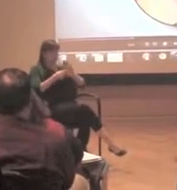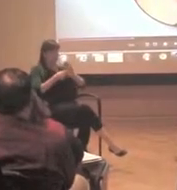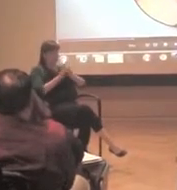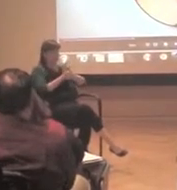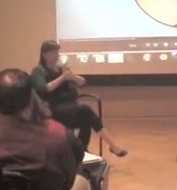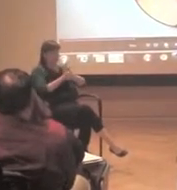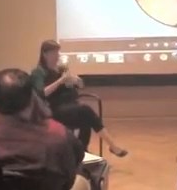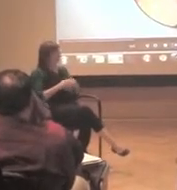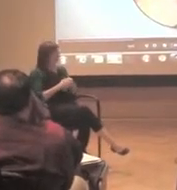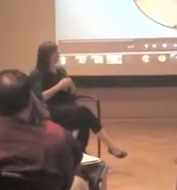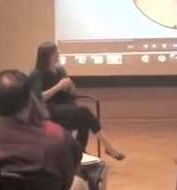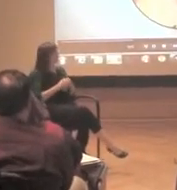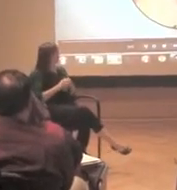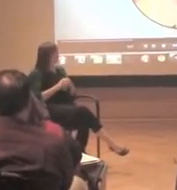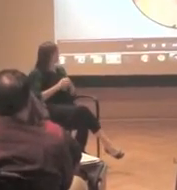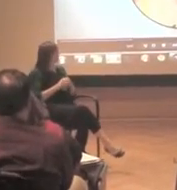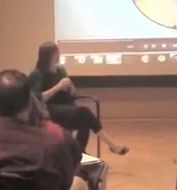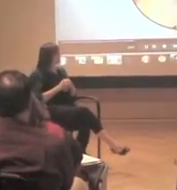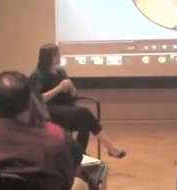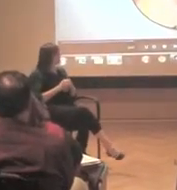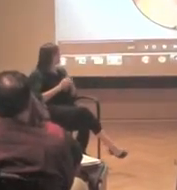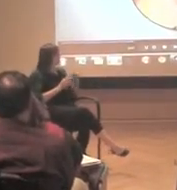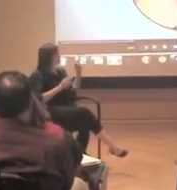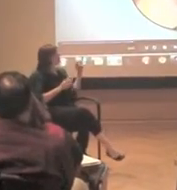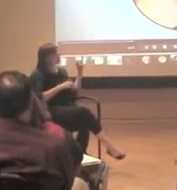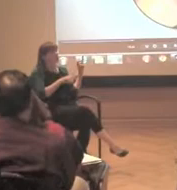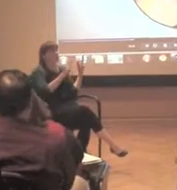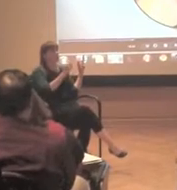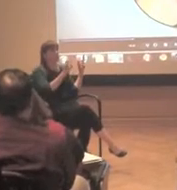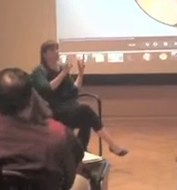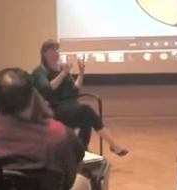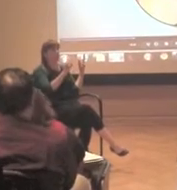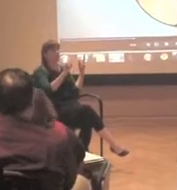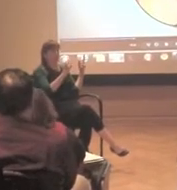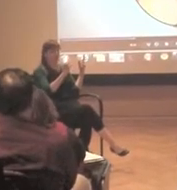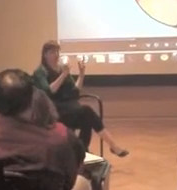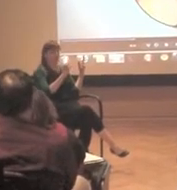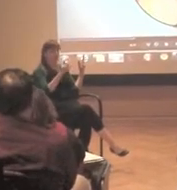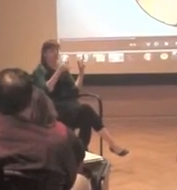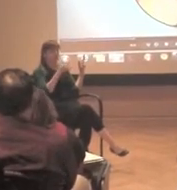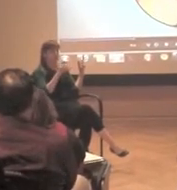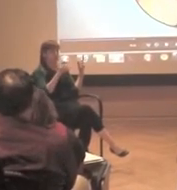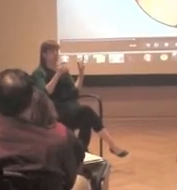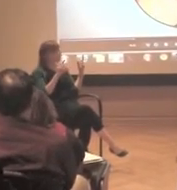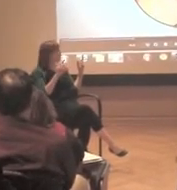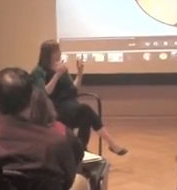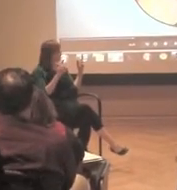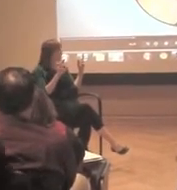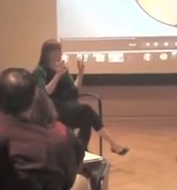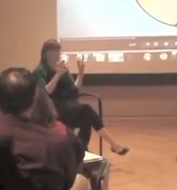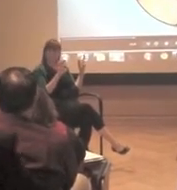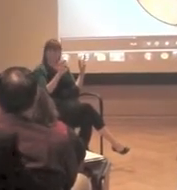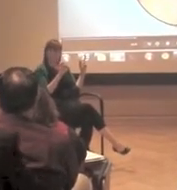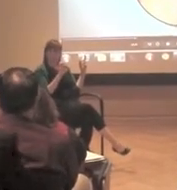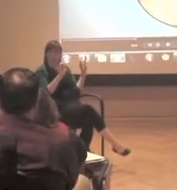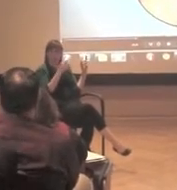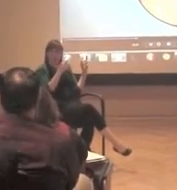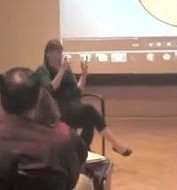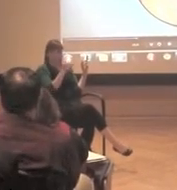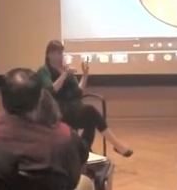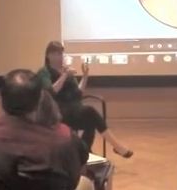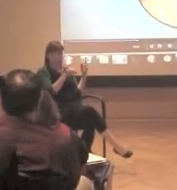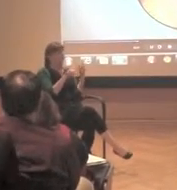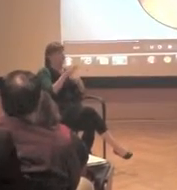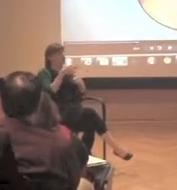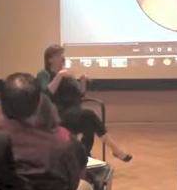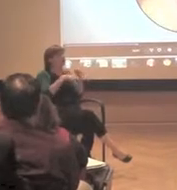video. So I'm just going to show you a video. So what an endoscopic third-ventriculoscopy is, we've been using that. So instead of a shunt, we could put a